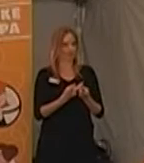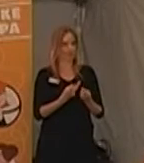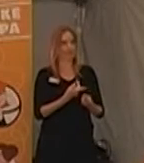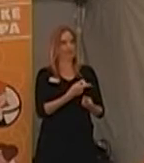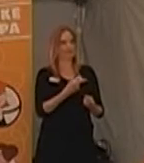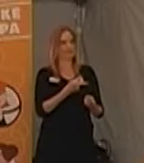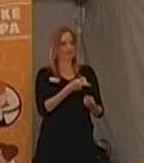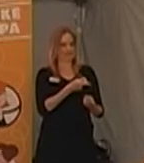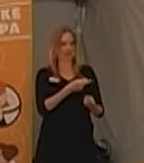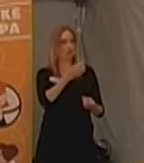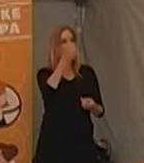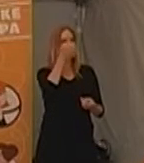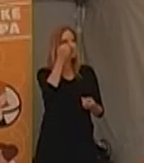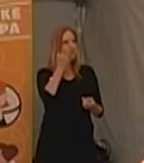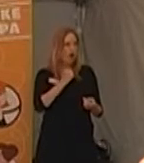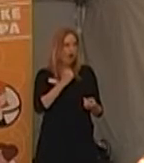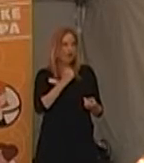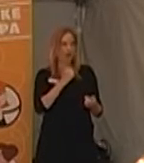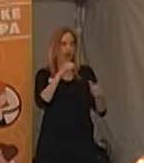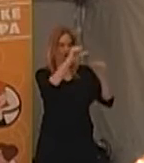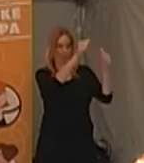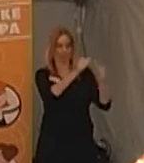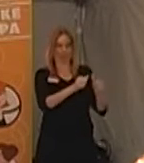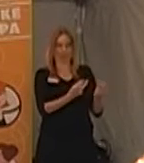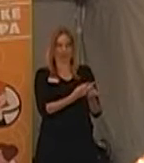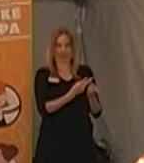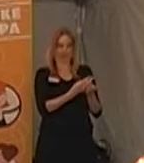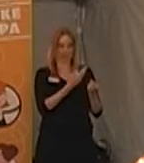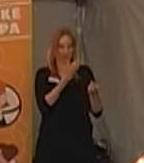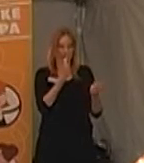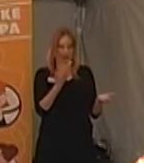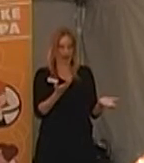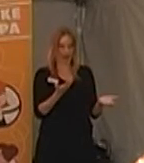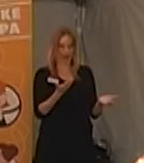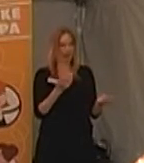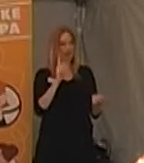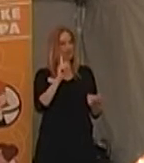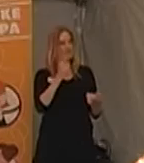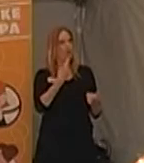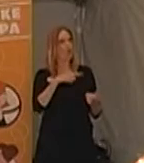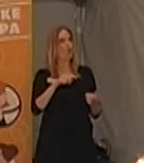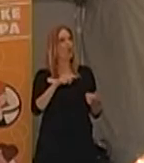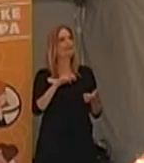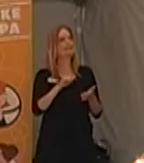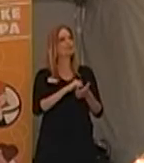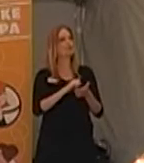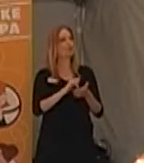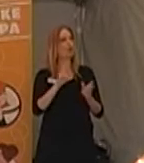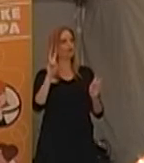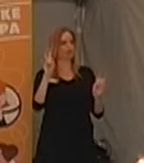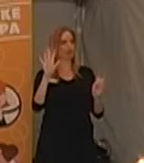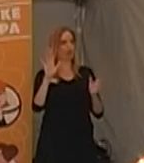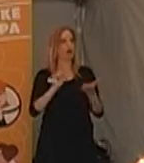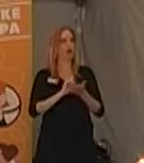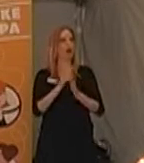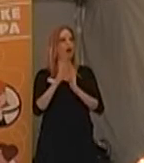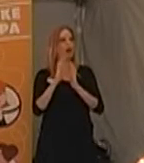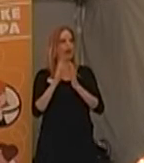that old, this approach. I think there was an article in the New Yorker, which I all recommend you